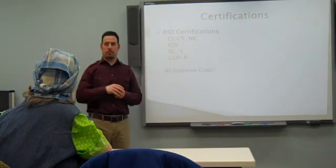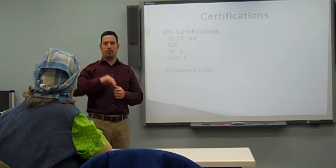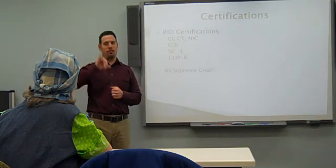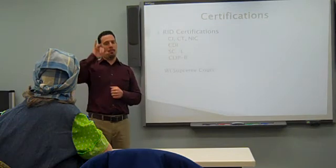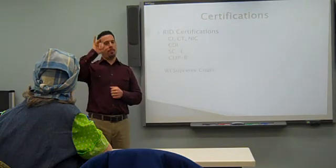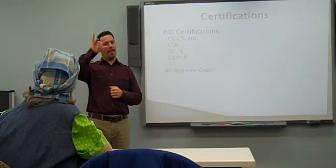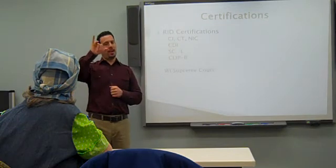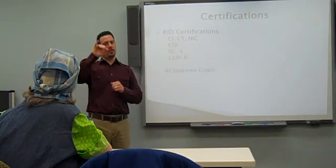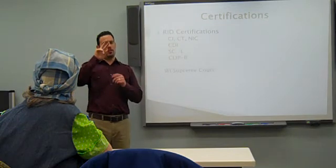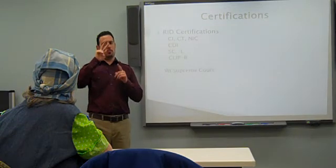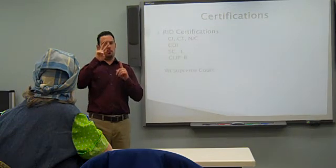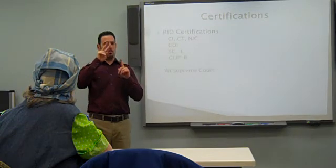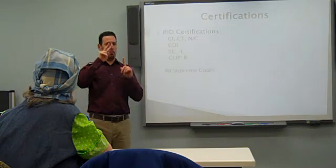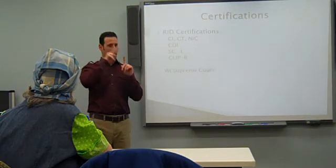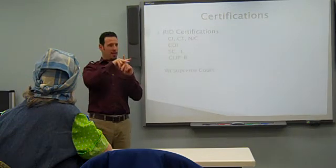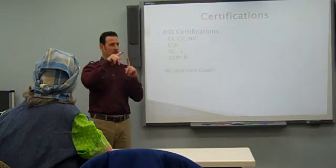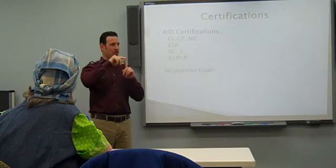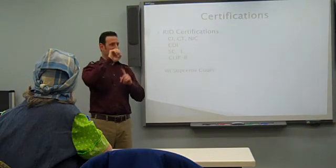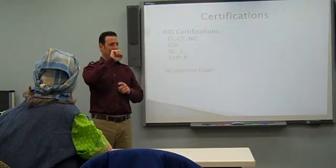looks.